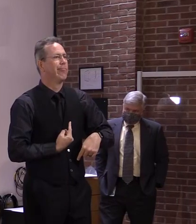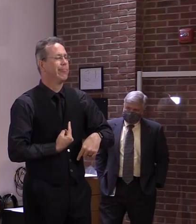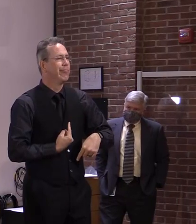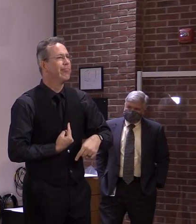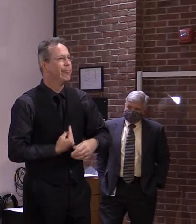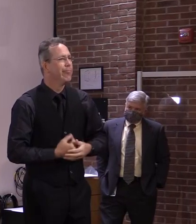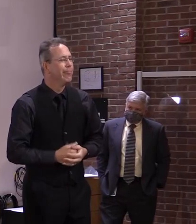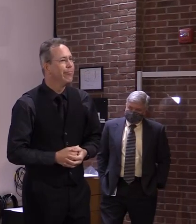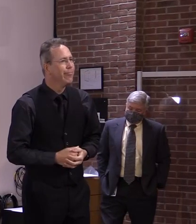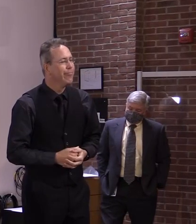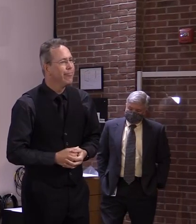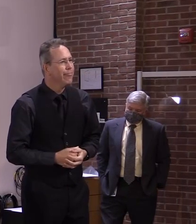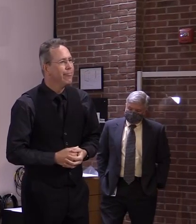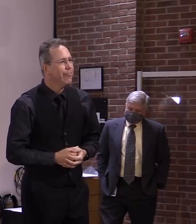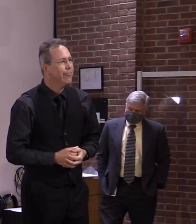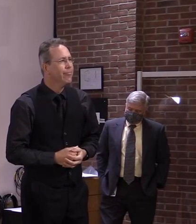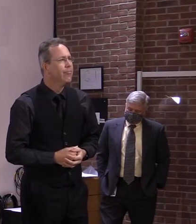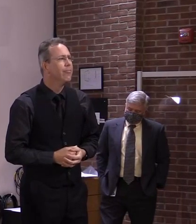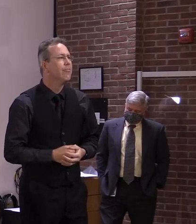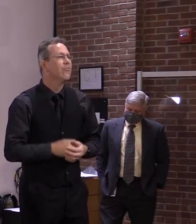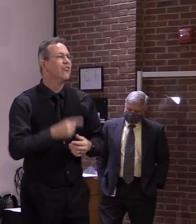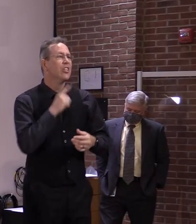Along and with the Northeast region, I should say.